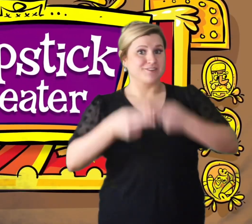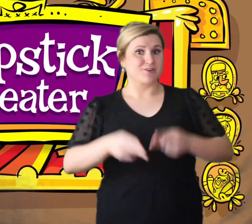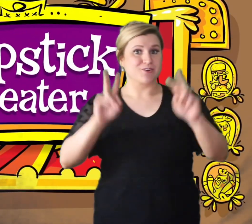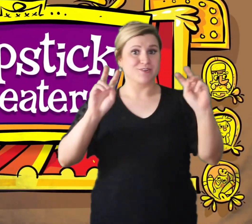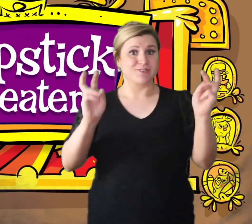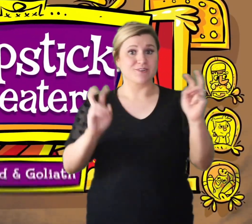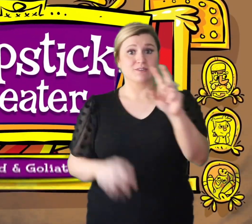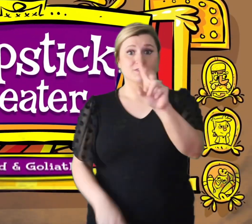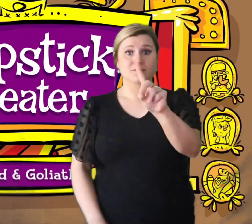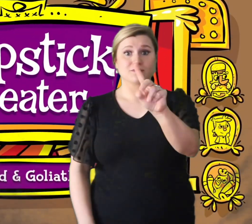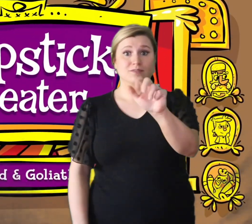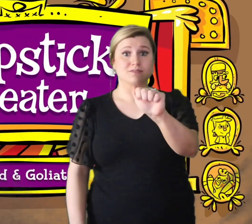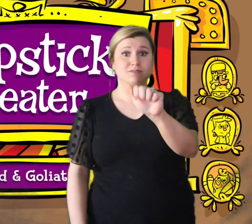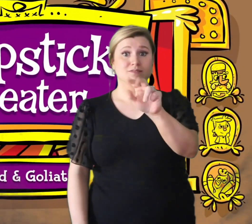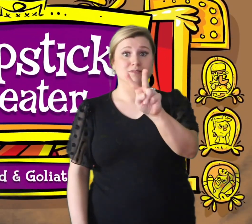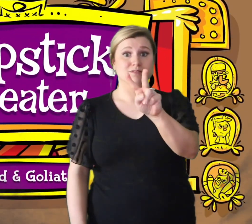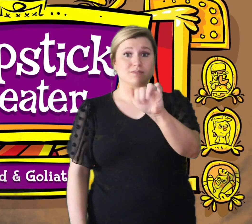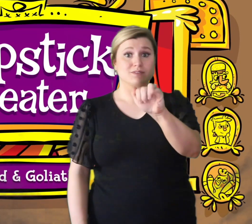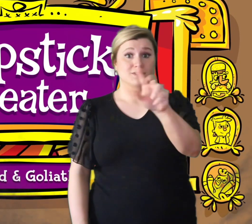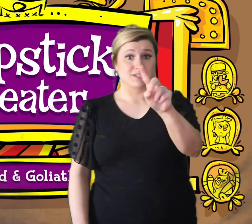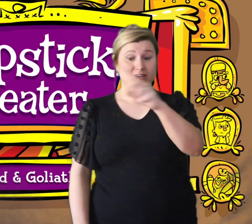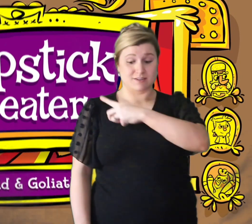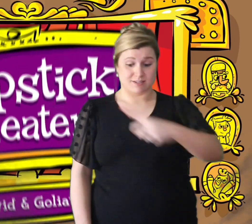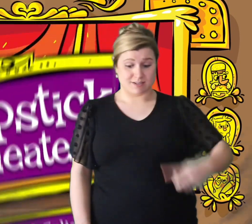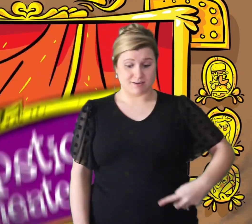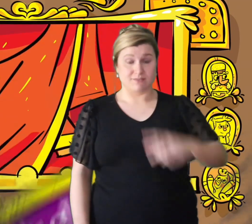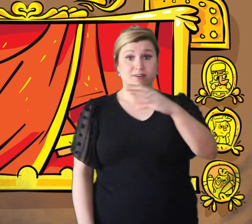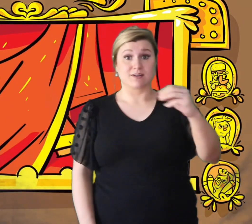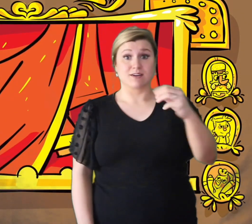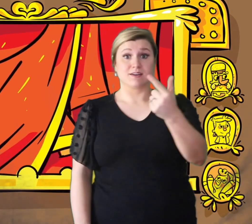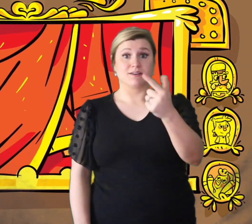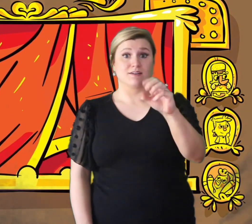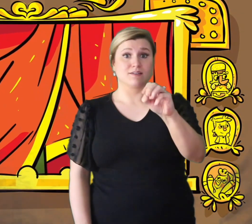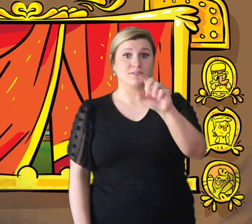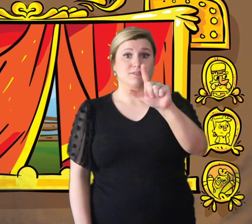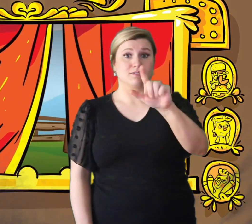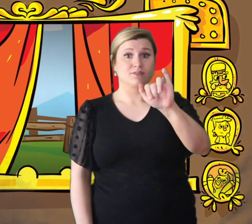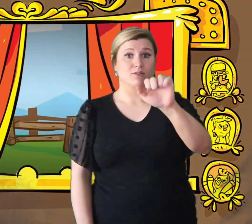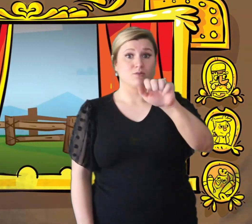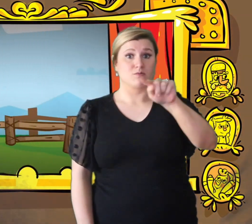Slapstick Theater. David and Goliath.